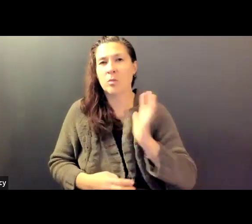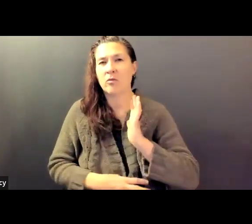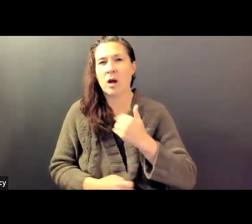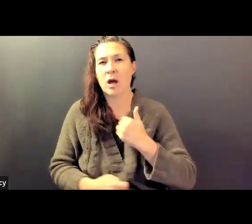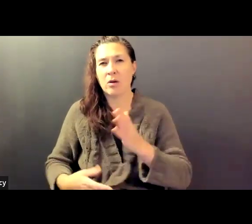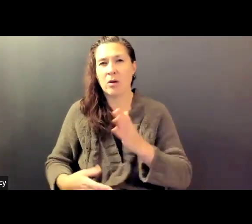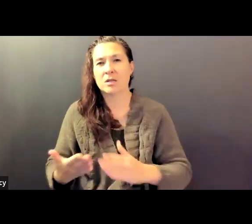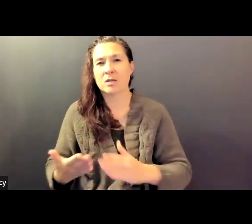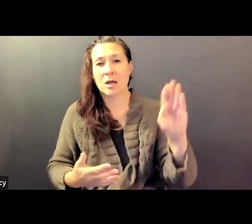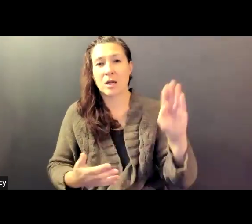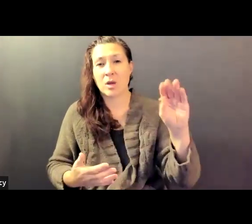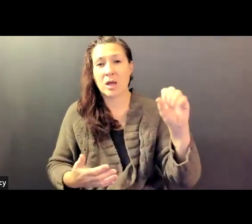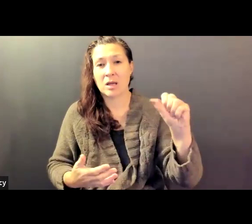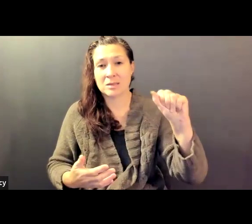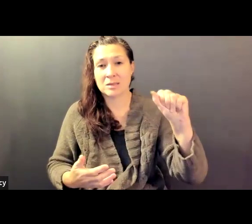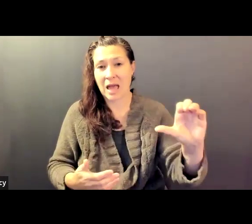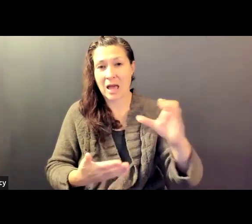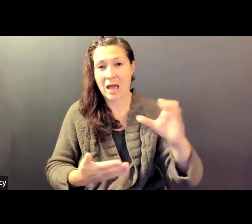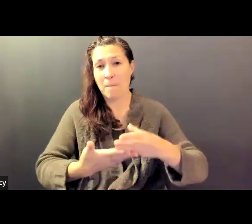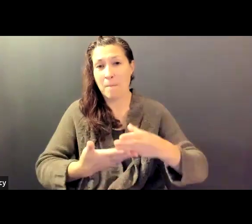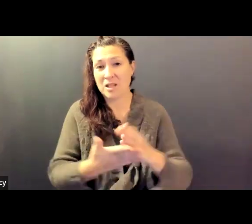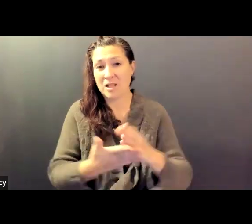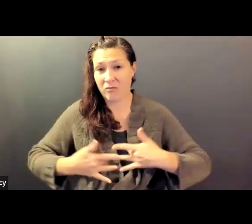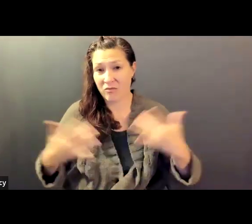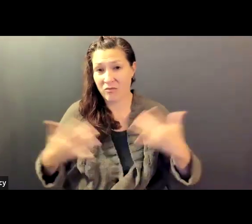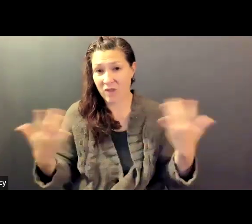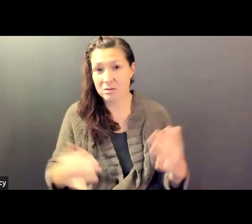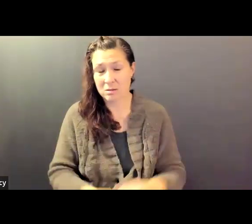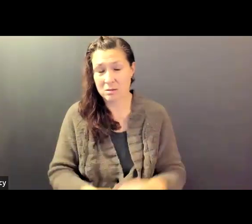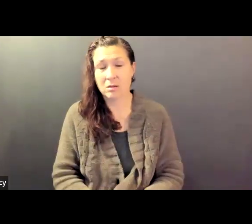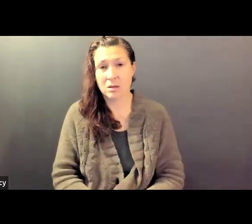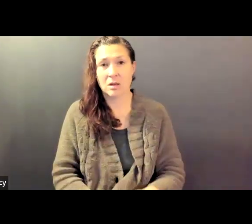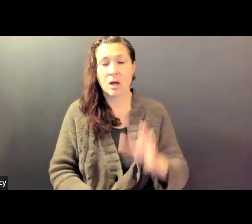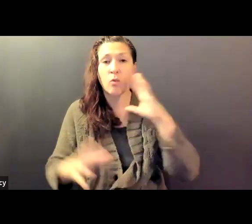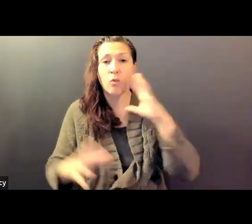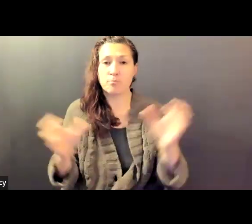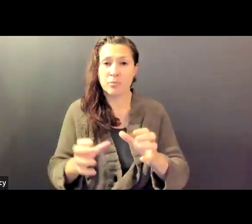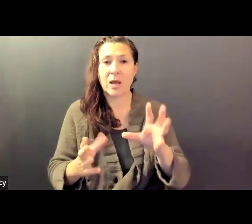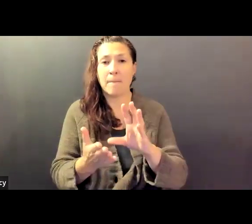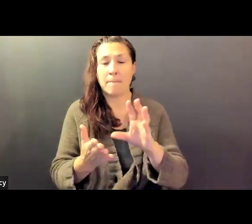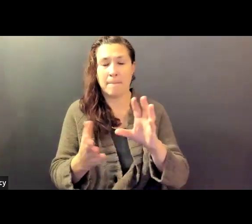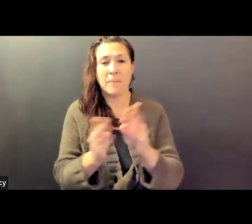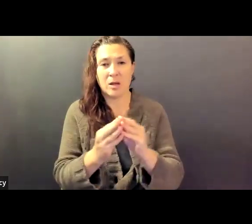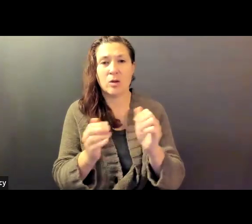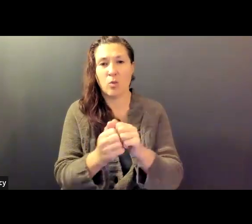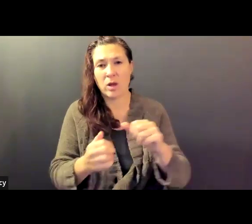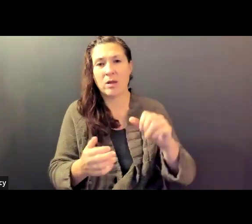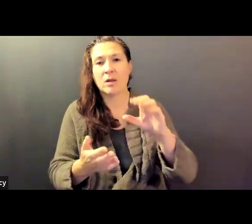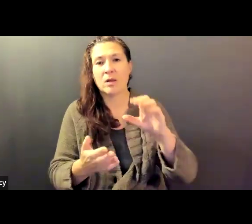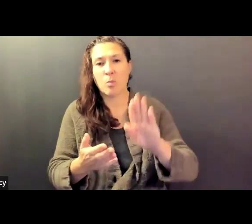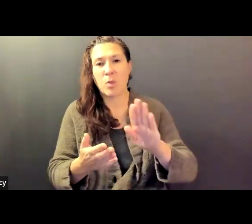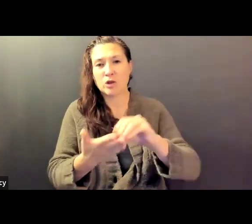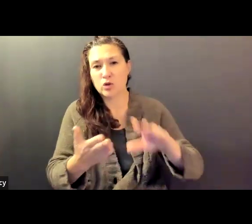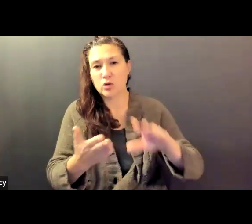some BSAC budget events where we would meet with BSAC and we would talk about the budget, talk about different priorities,